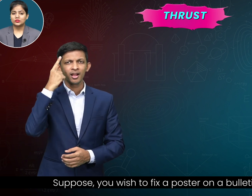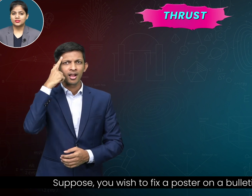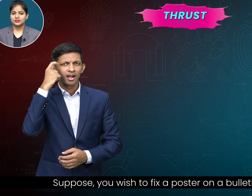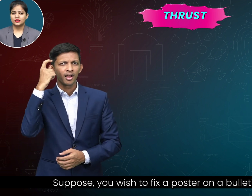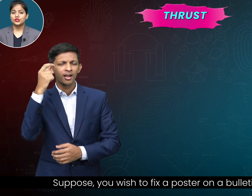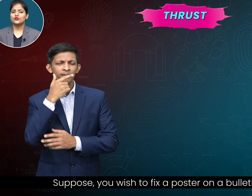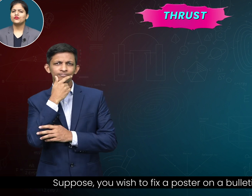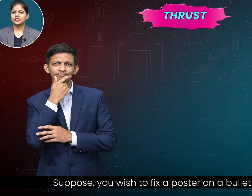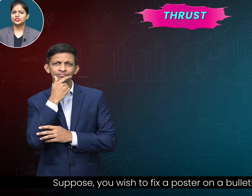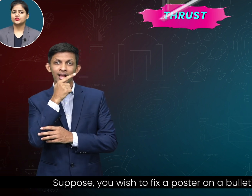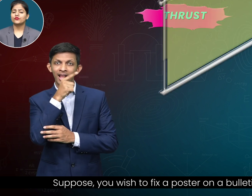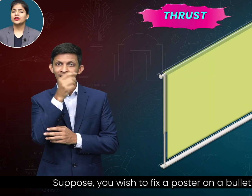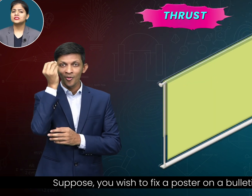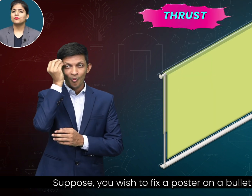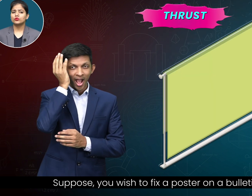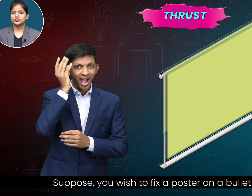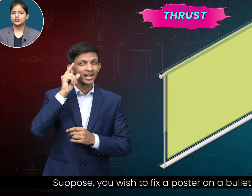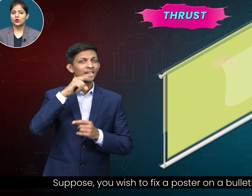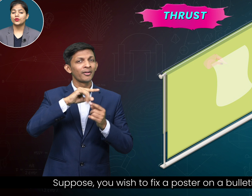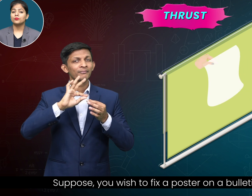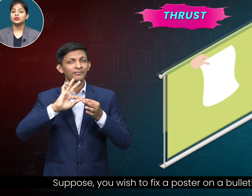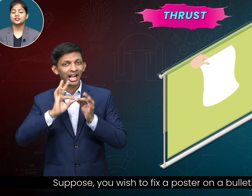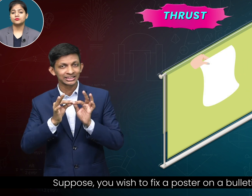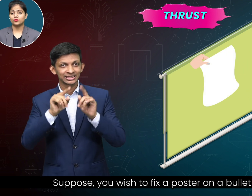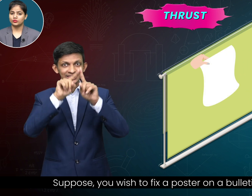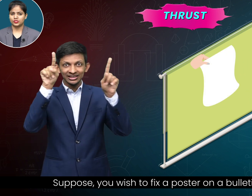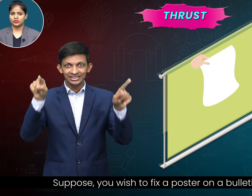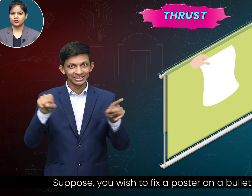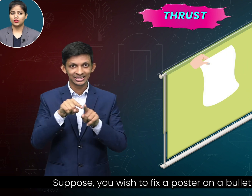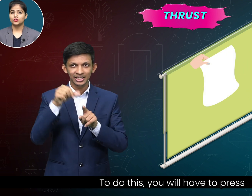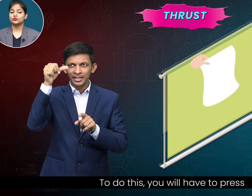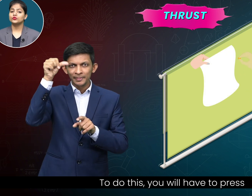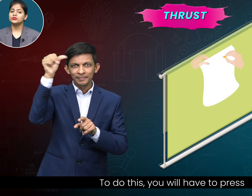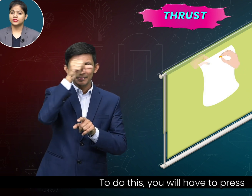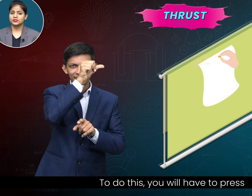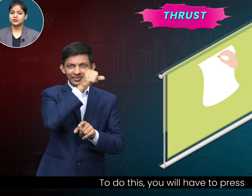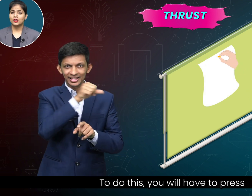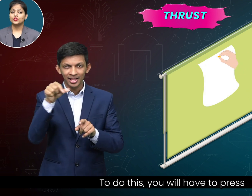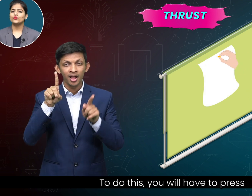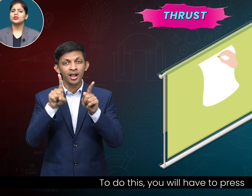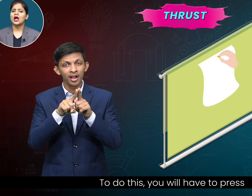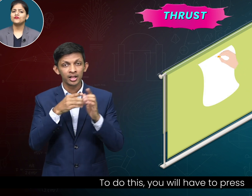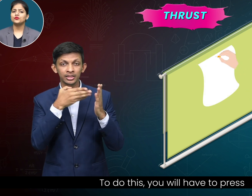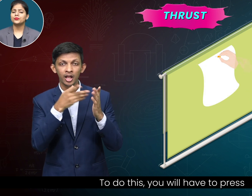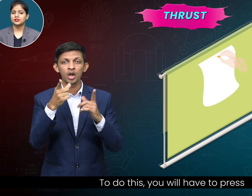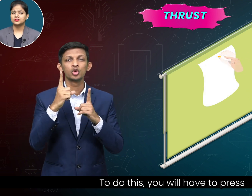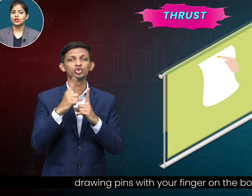Suppose you wish to fix a poster on a bulletin board. To do this, you will have to press